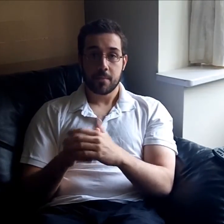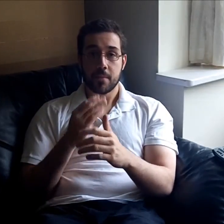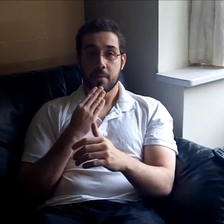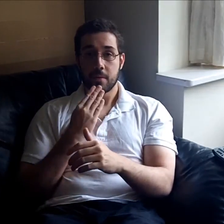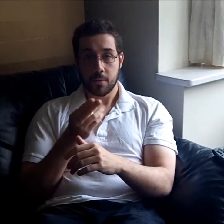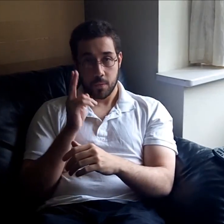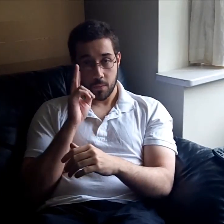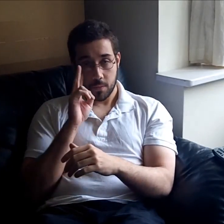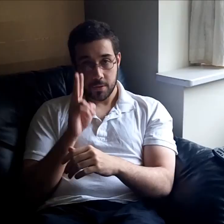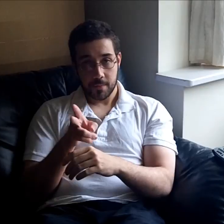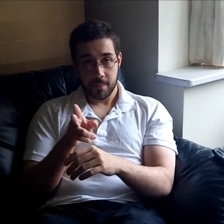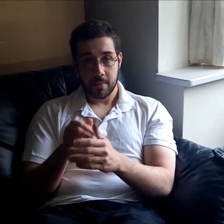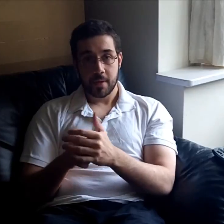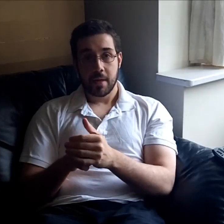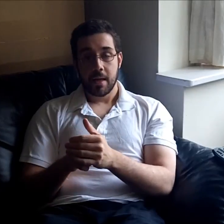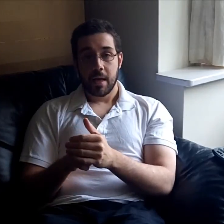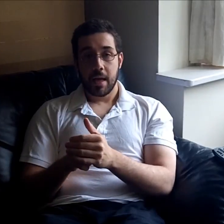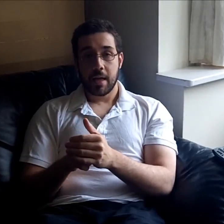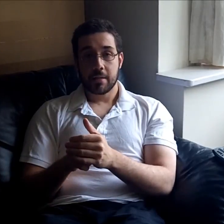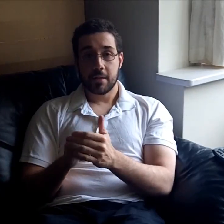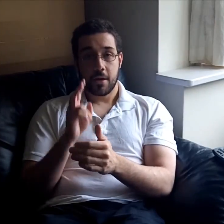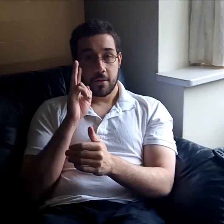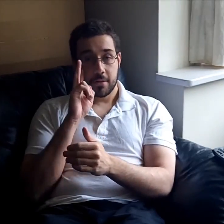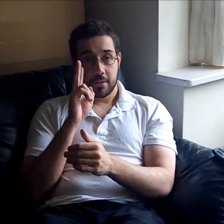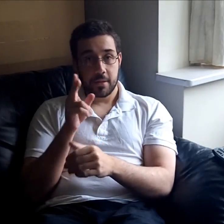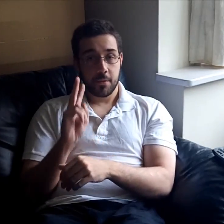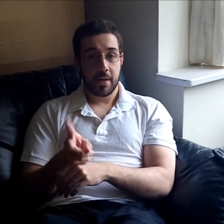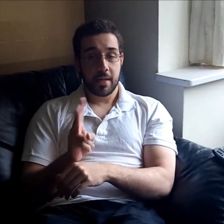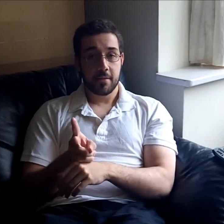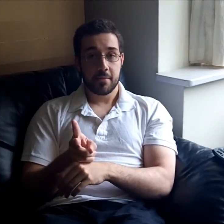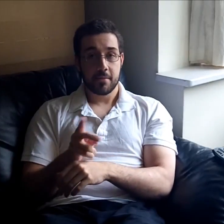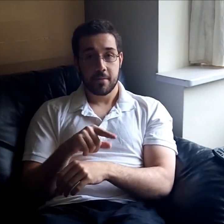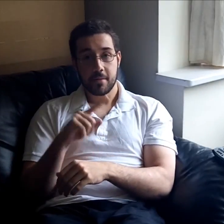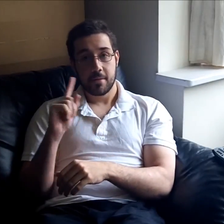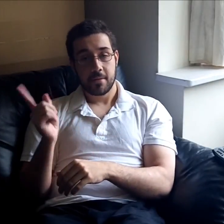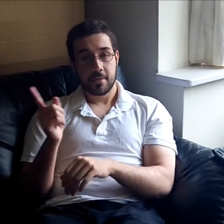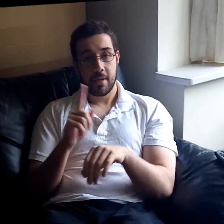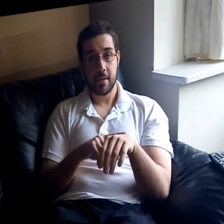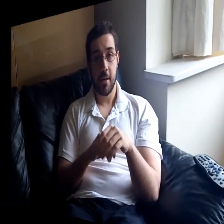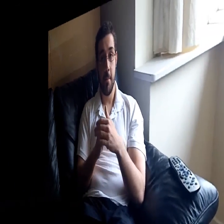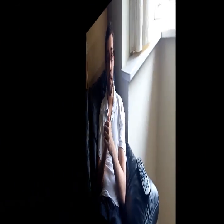and I'll see you again next time.